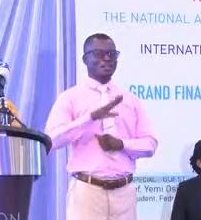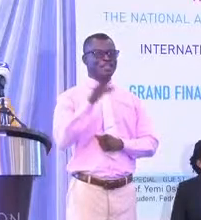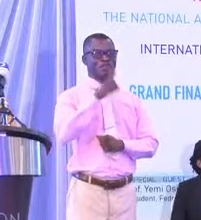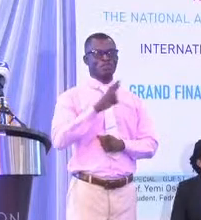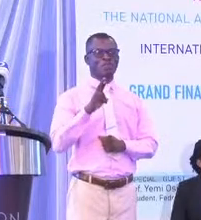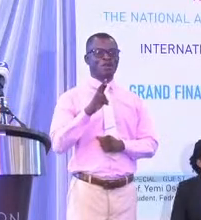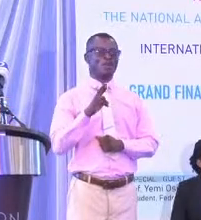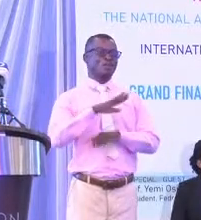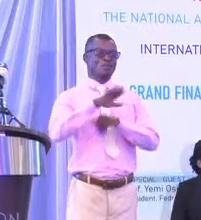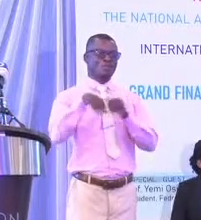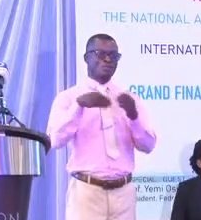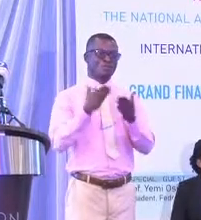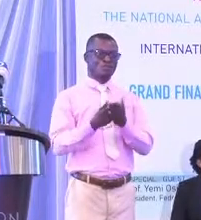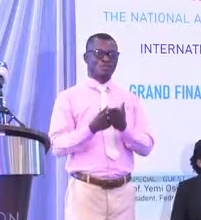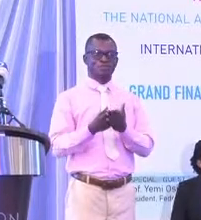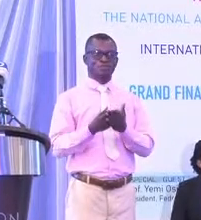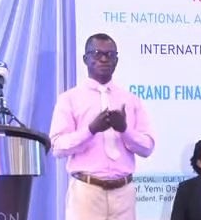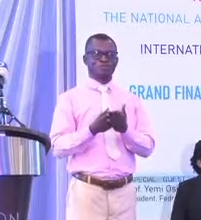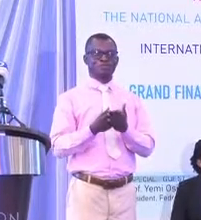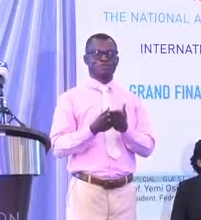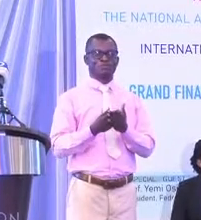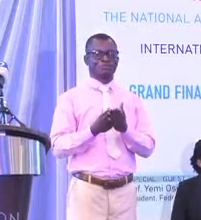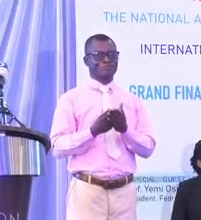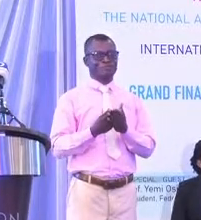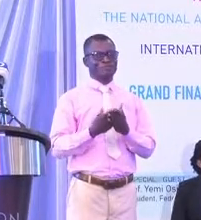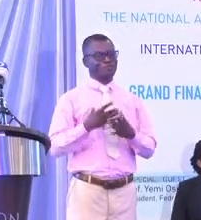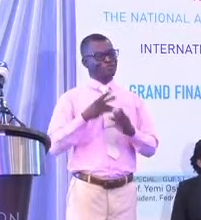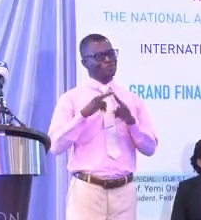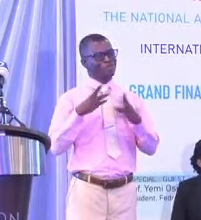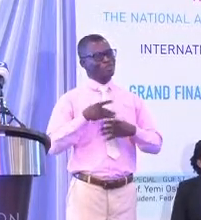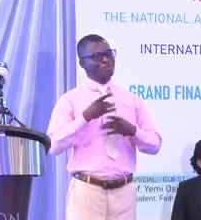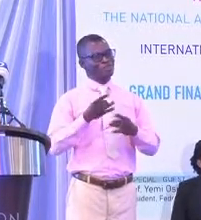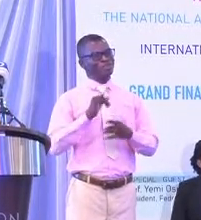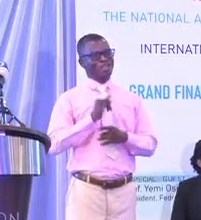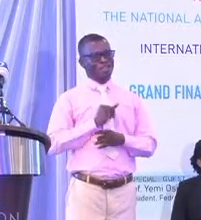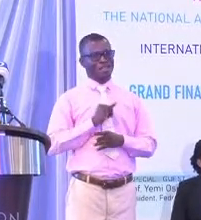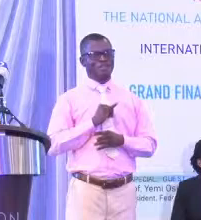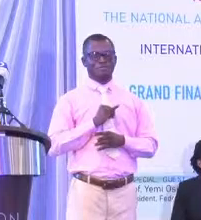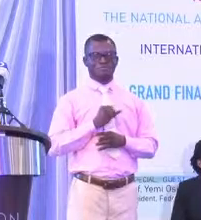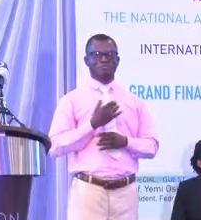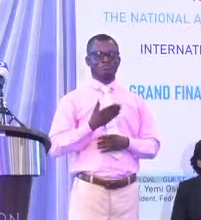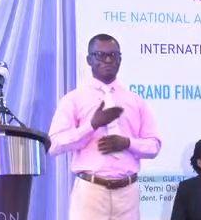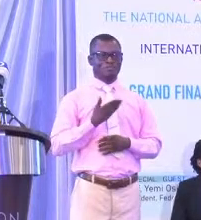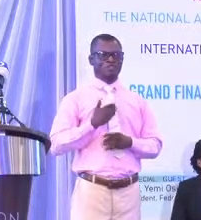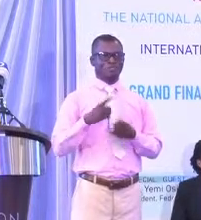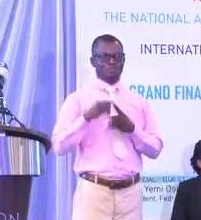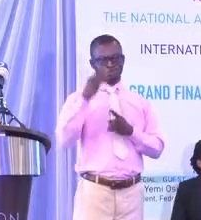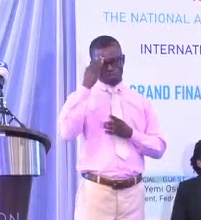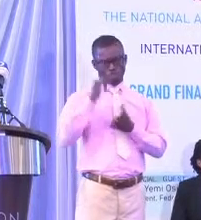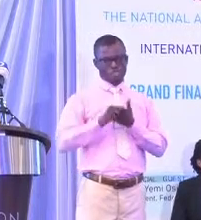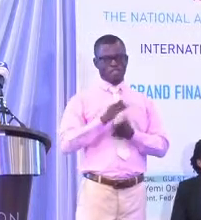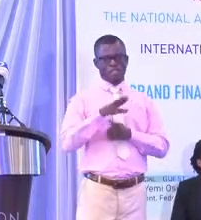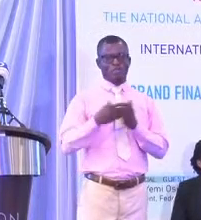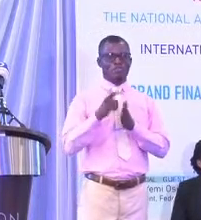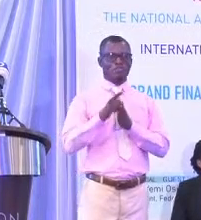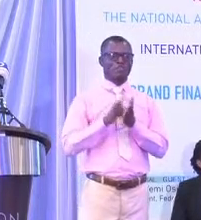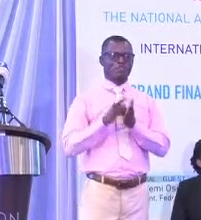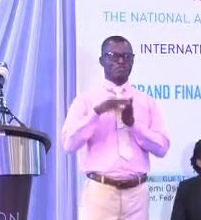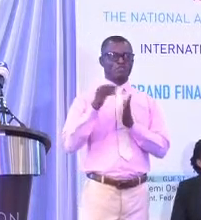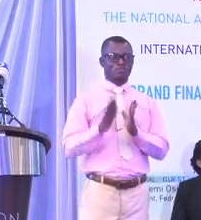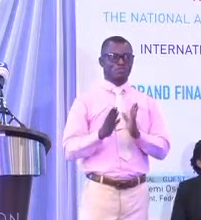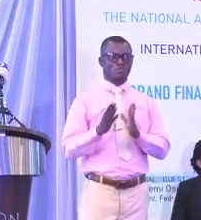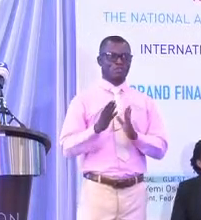all, it was quite interesting. I actually, prior to that time, didn't know that they were all law students until